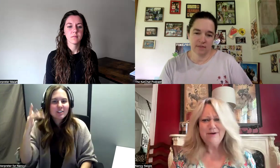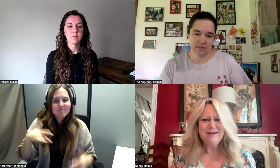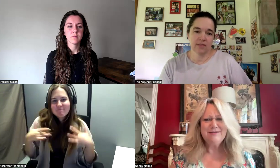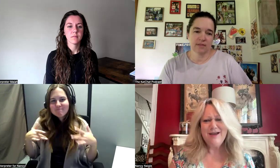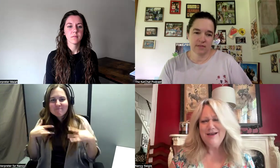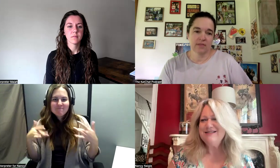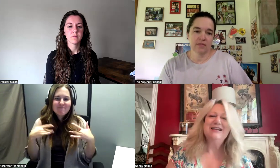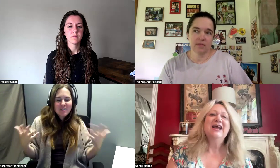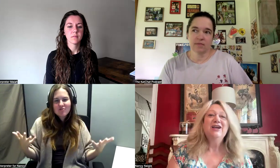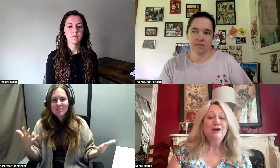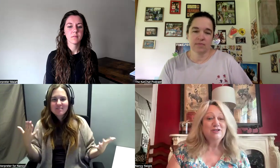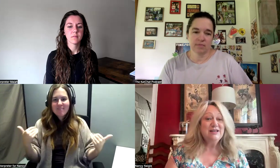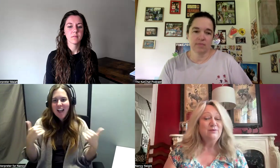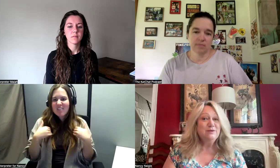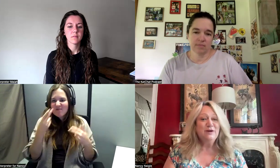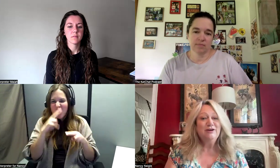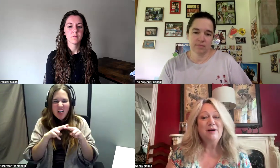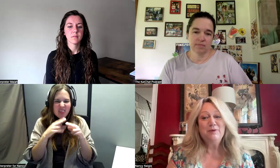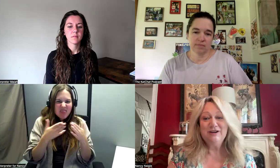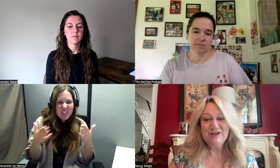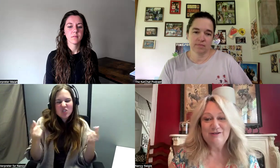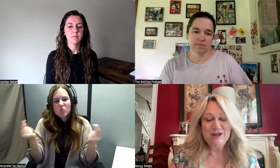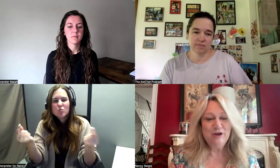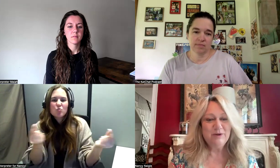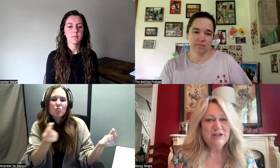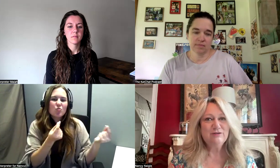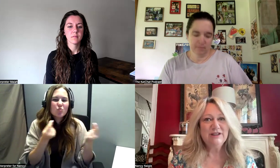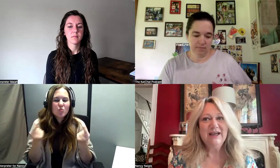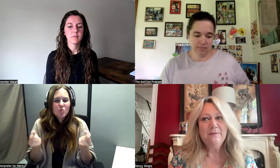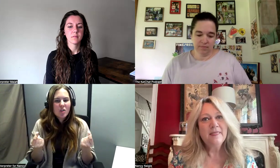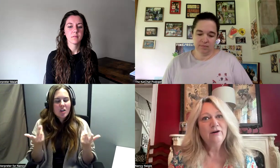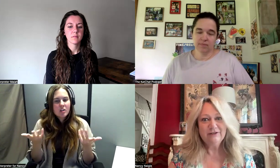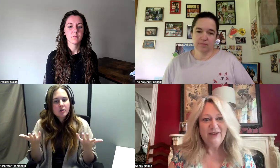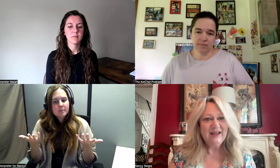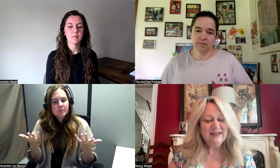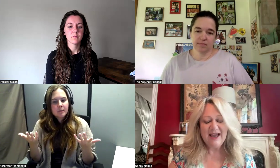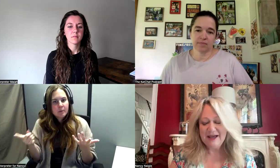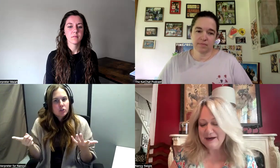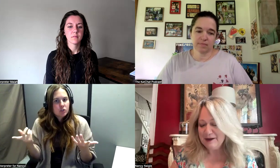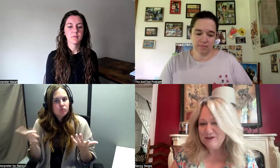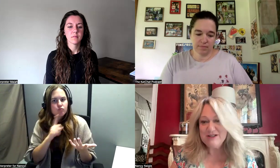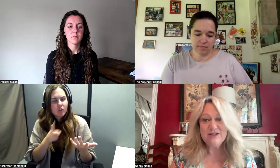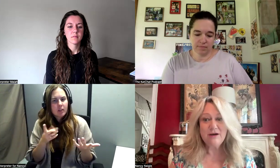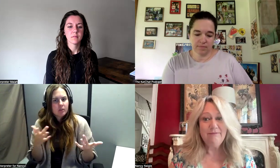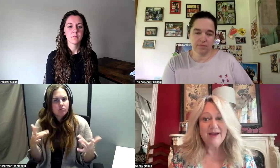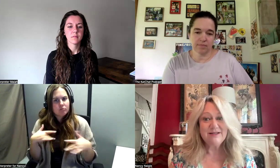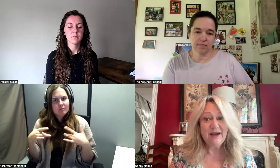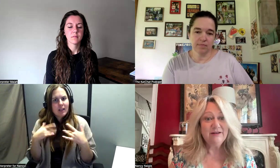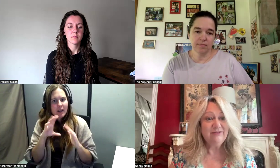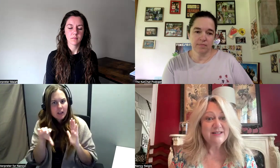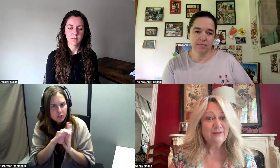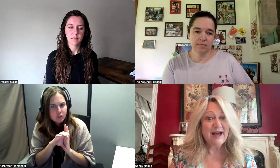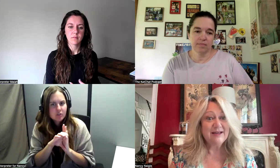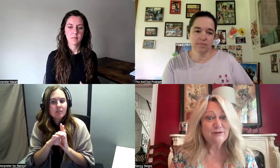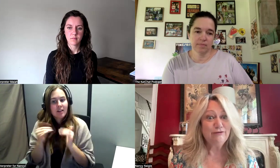living the bucket list. And, she was widowed a couple years ago too, but she's really on her feet. And she's just gone back to town